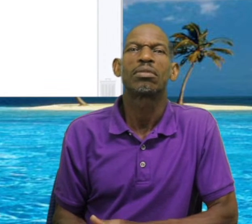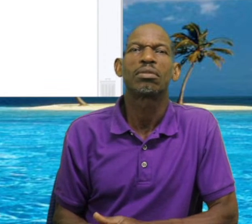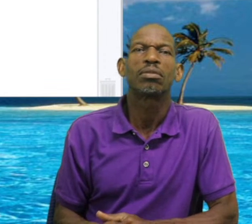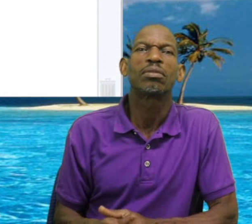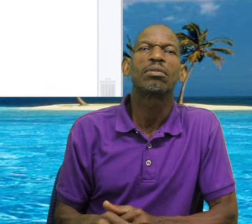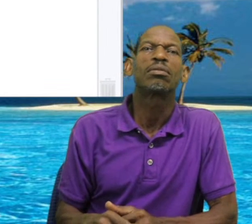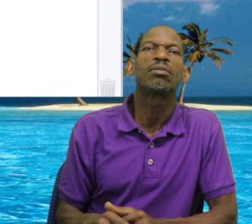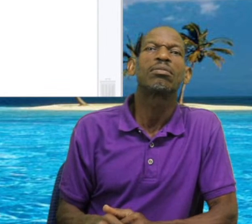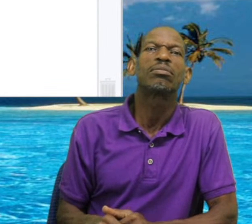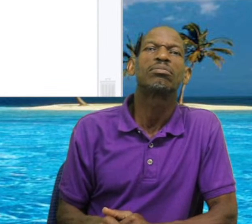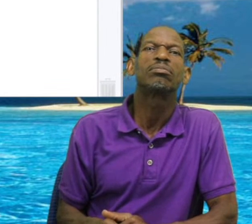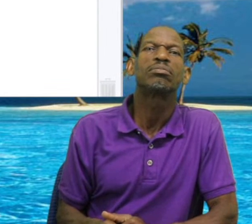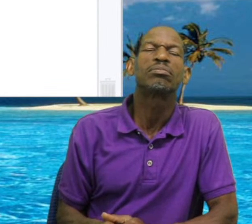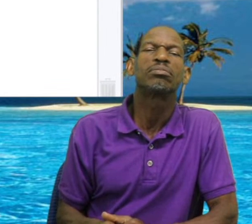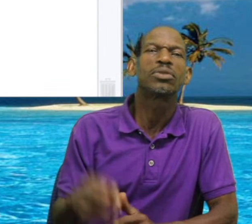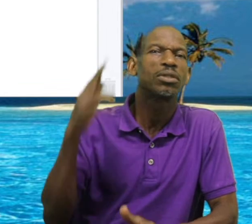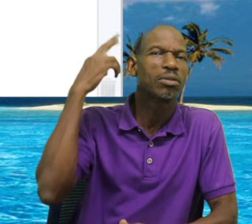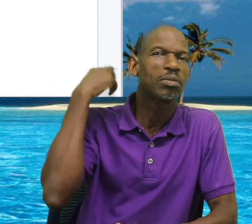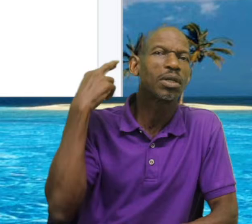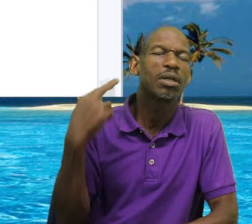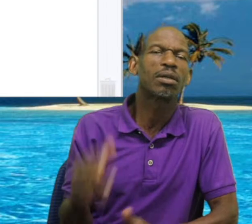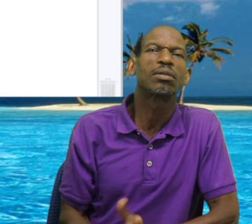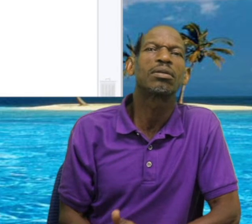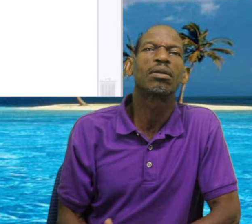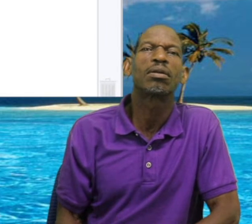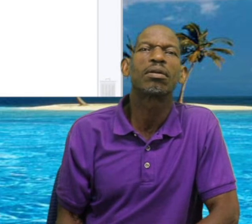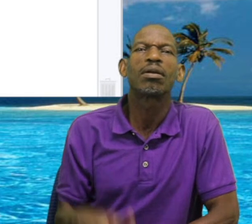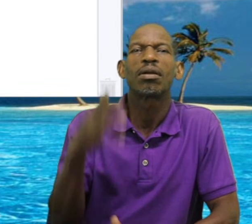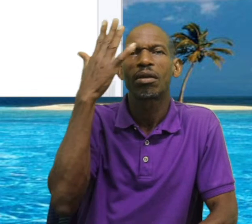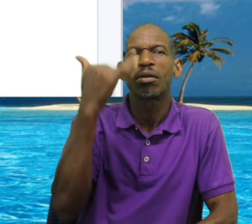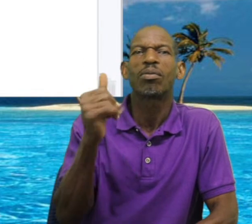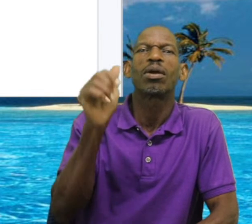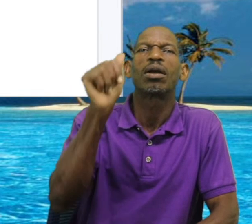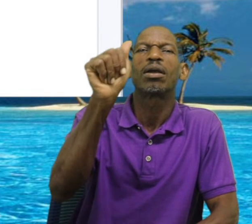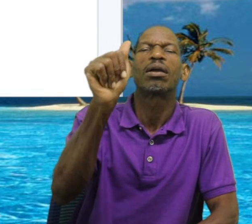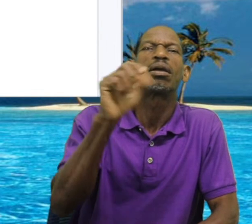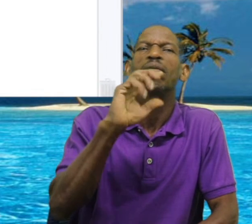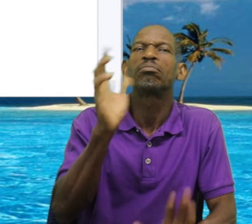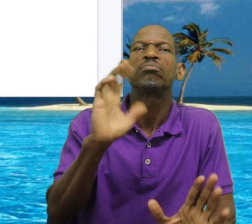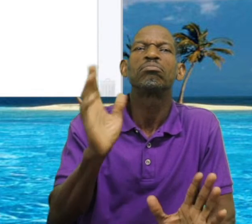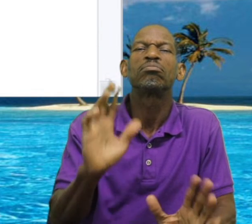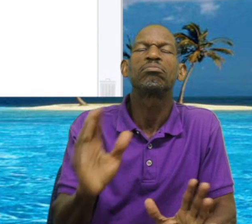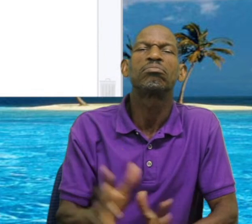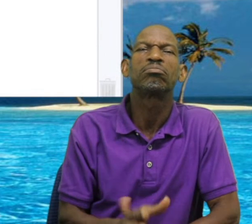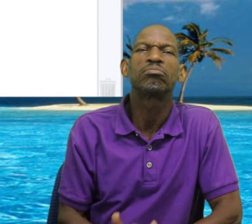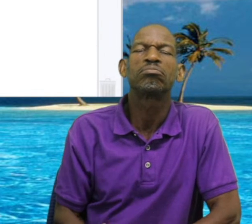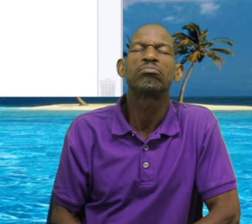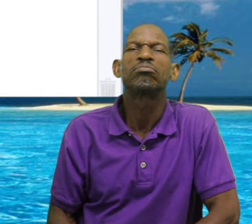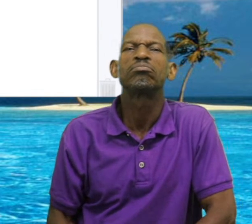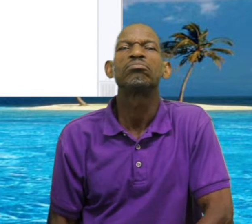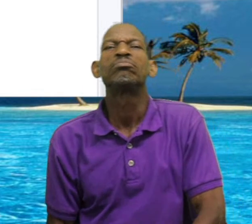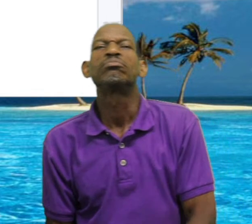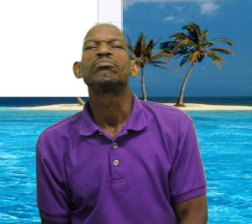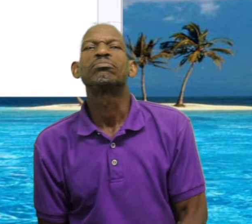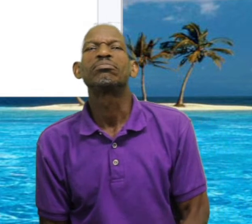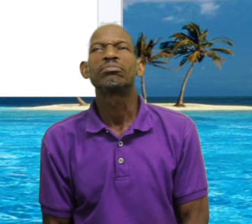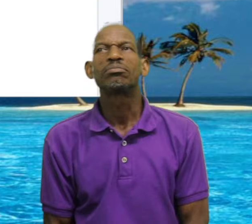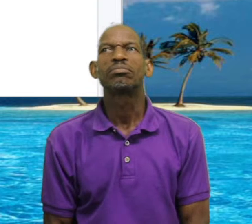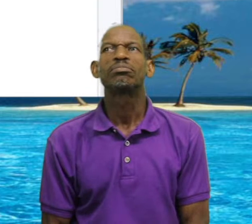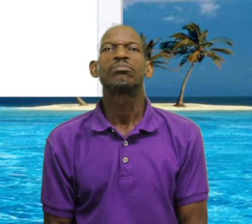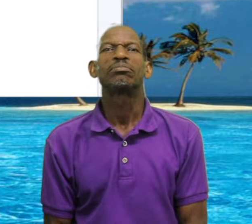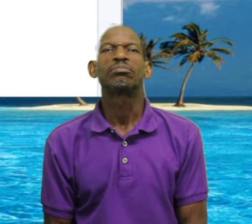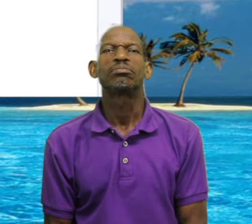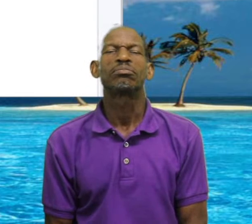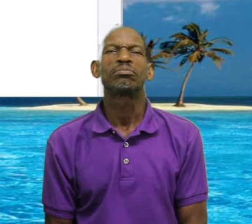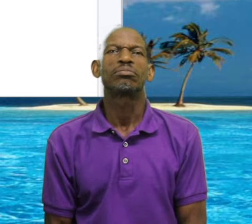wrong? Yes, Rebecca? Yes, Rebecca. Why am I not putting it by A? Go ahead and see your